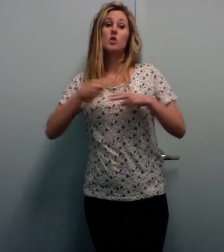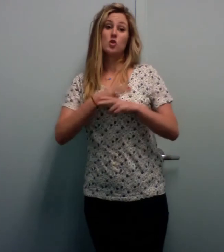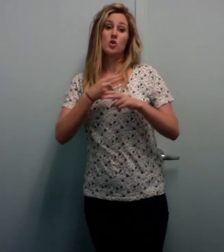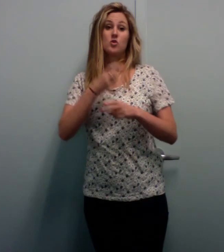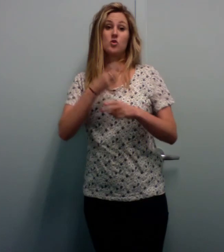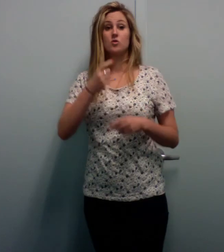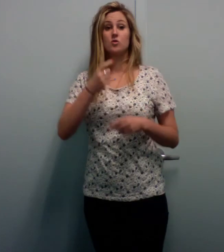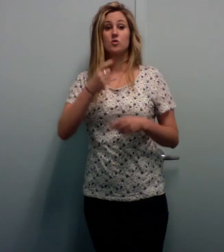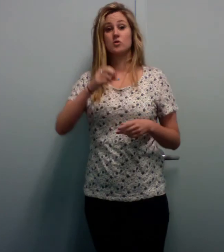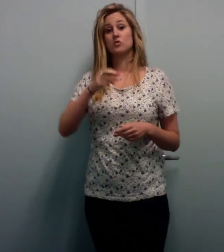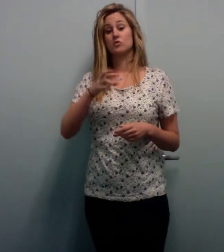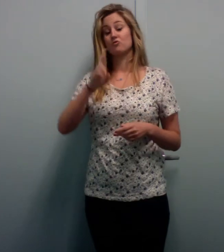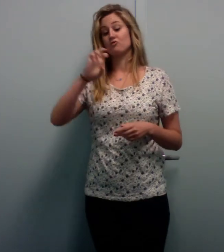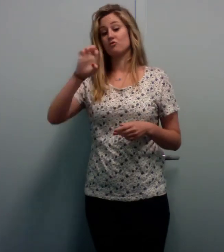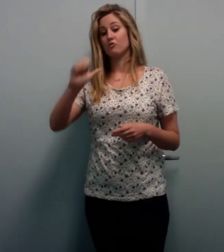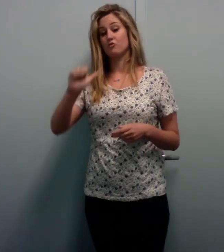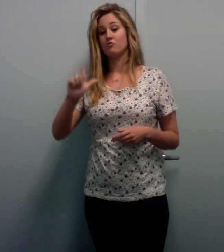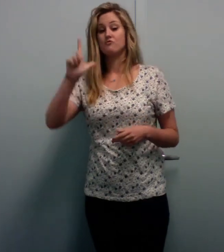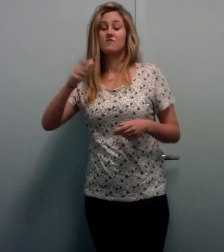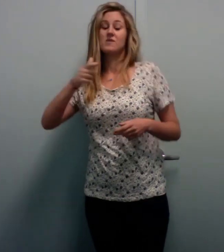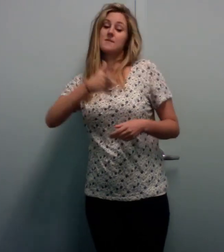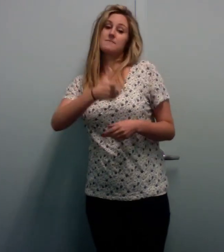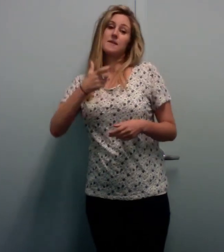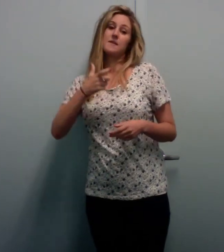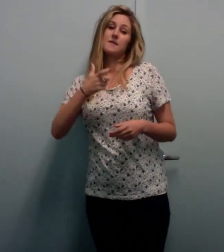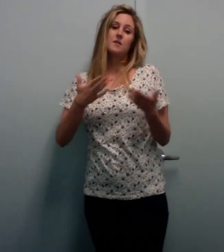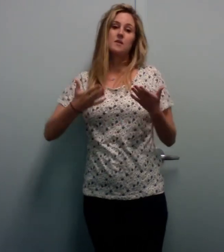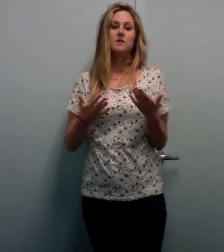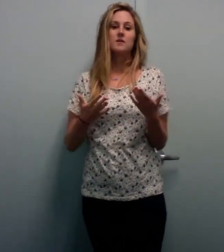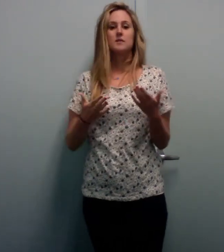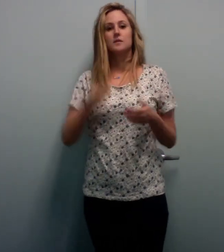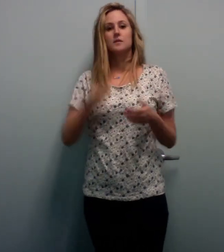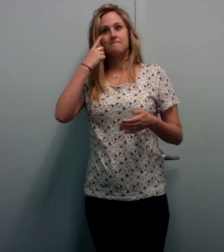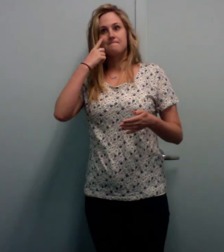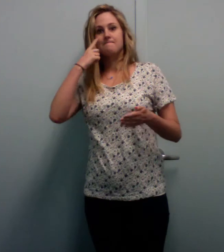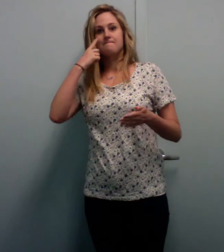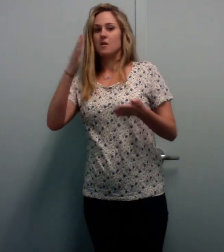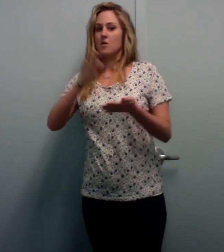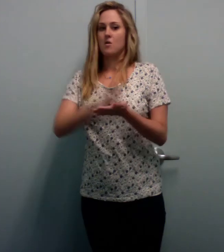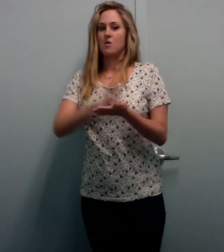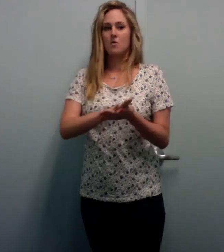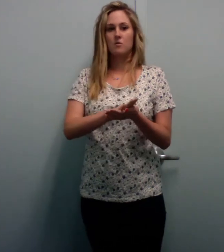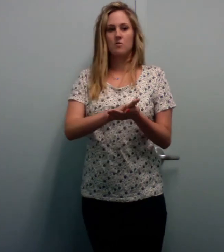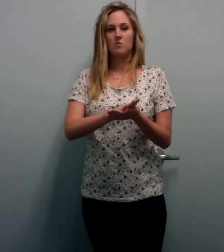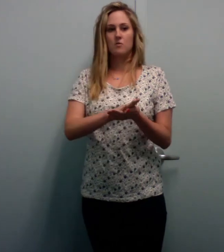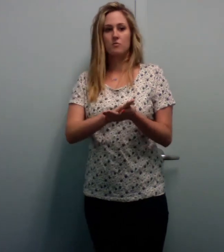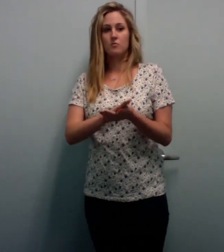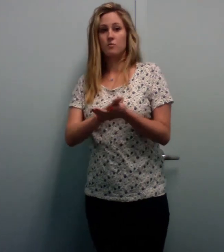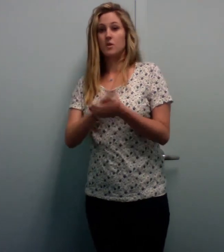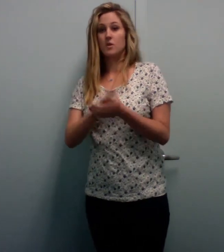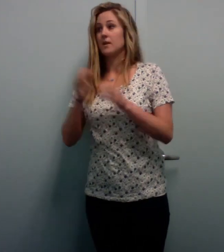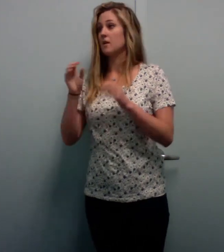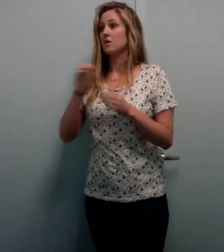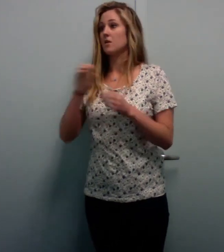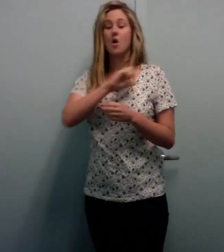a second, and I guess their initial reaction was making sure there wasn't going to be more. And then they rushed to her aid. He said while the crowd stayed